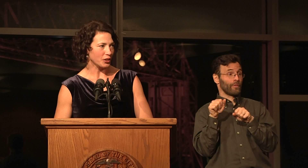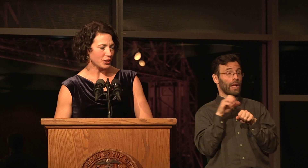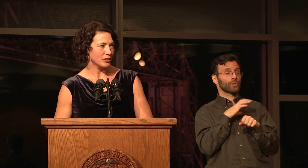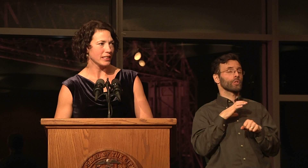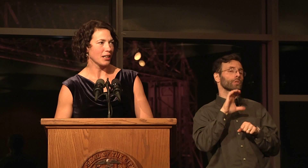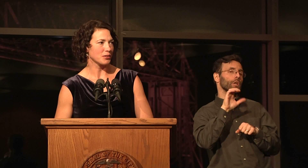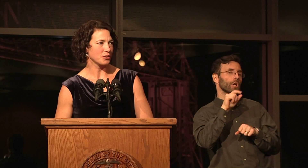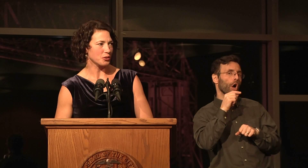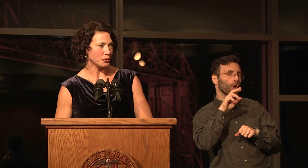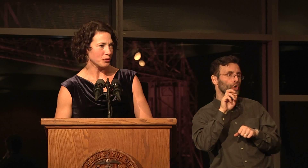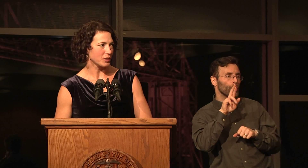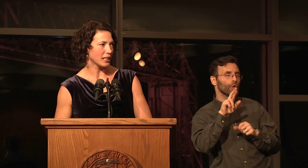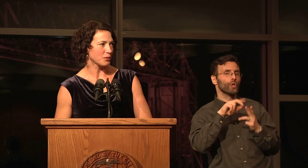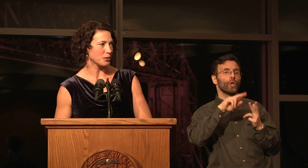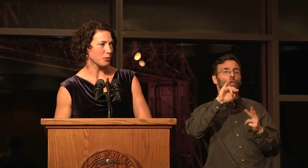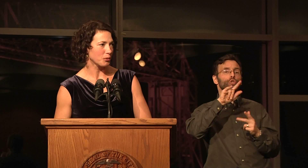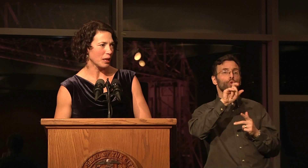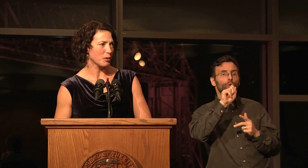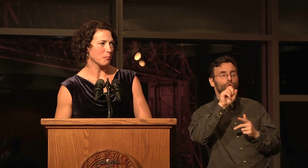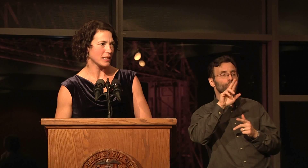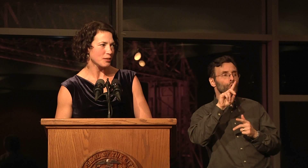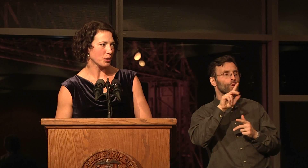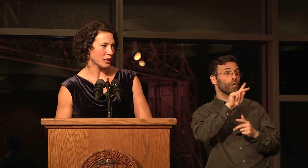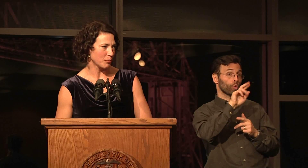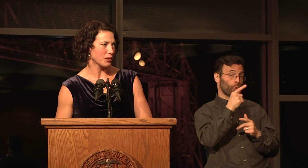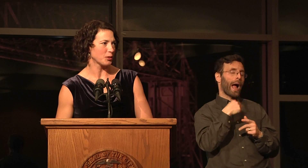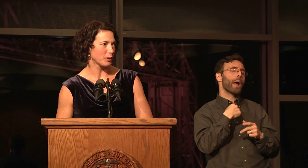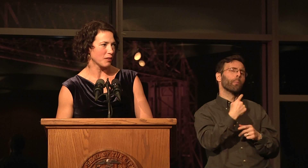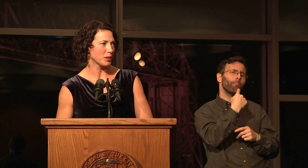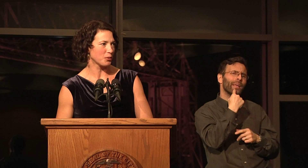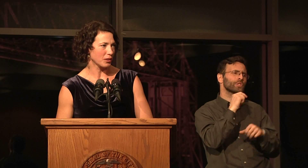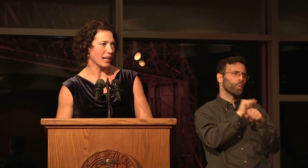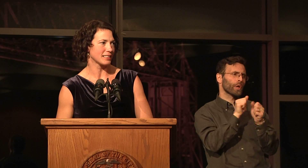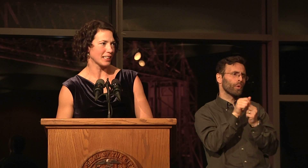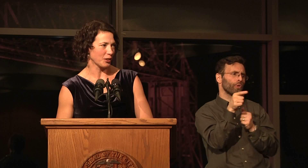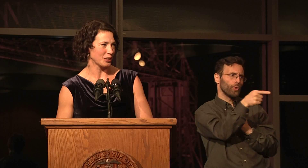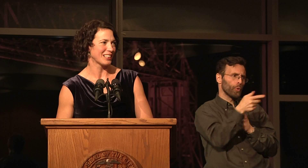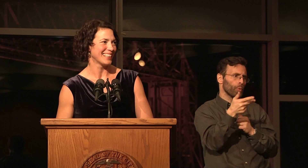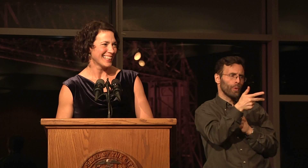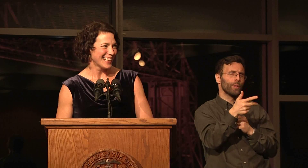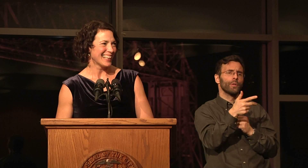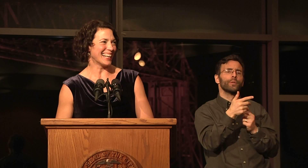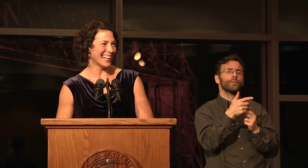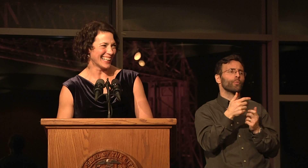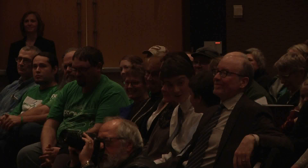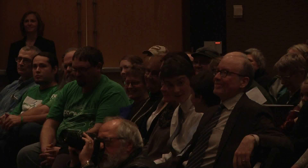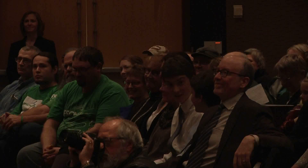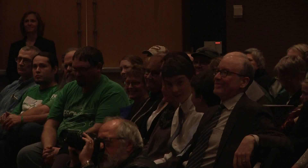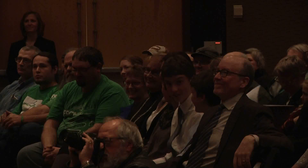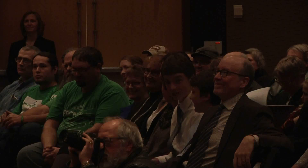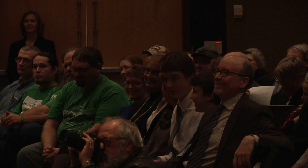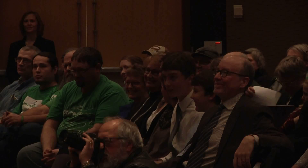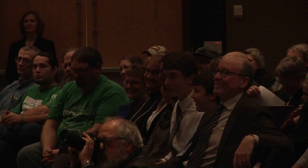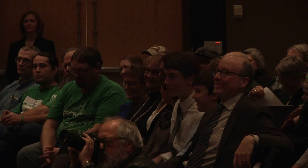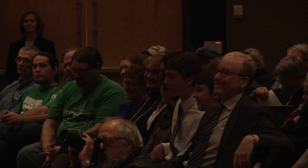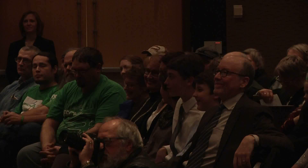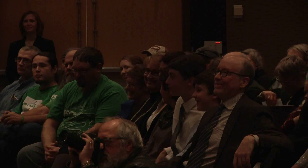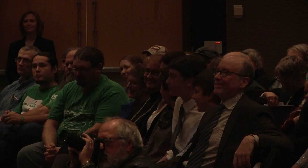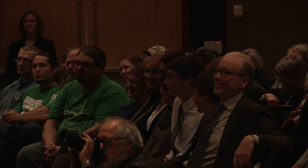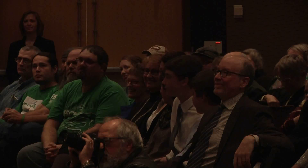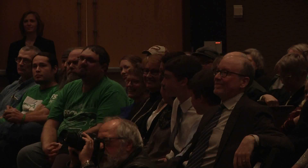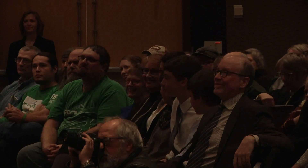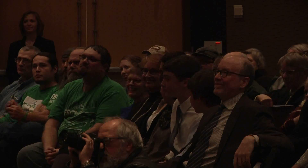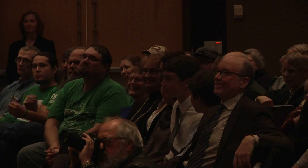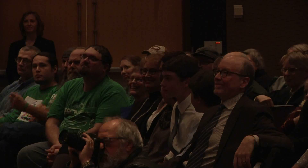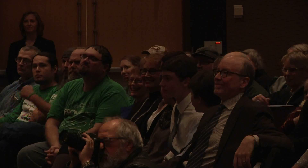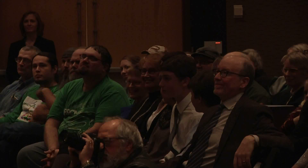Councilor Gardner, Councilor Jolsrud, and Councilor Krug, I will miss working with you. We have been through a lot together. A lot of issues, a lot of meetings, a